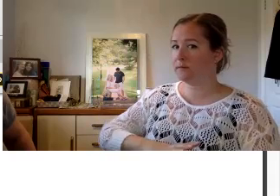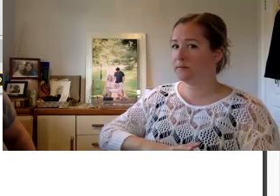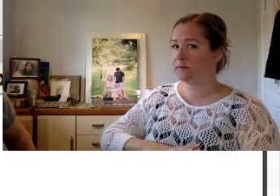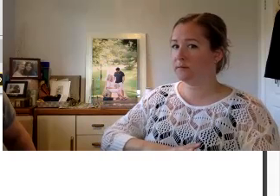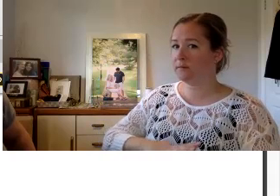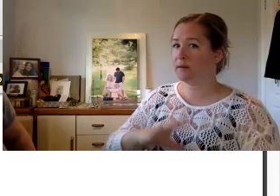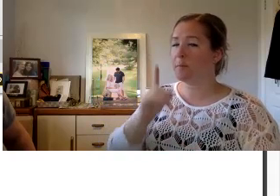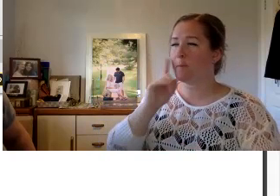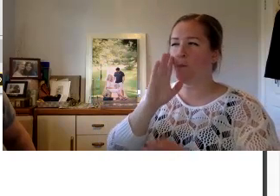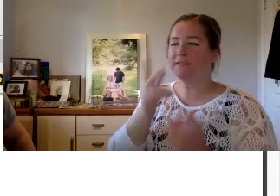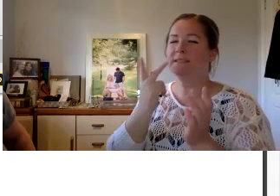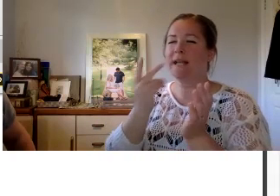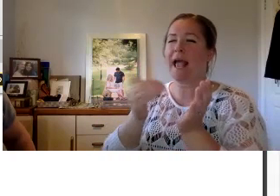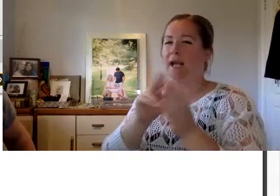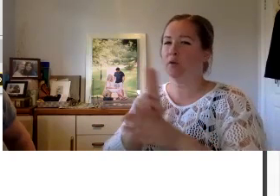Man.